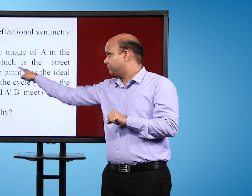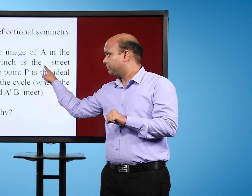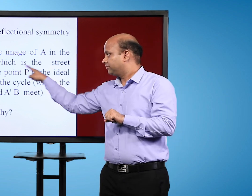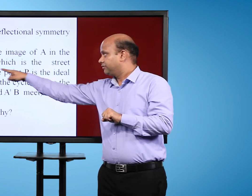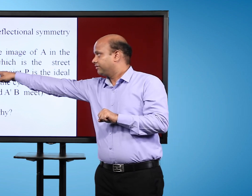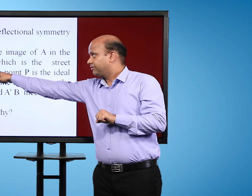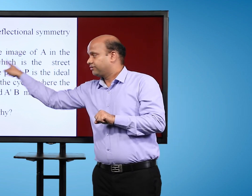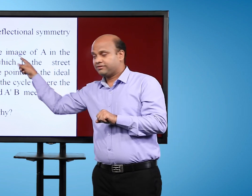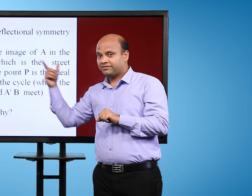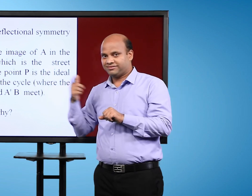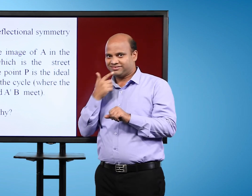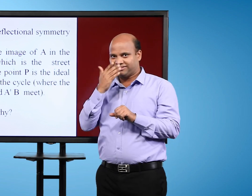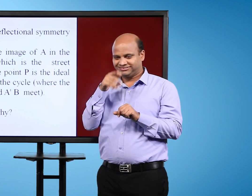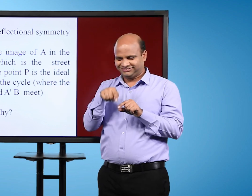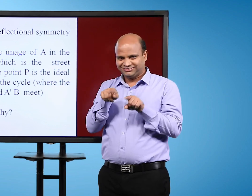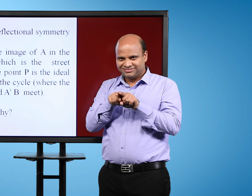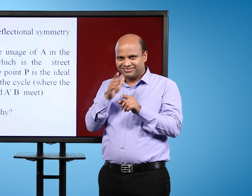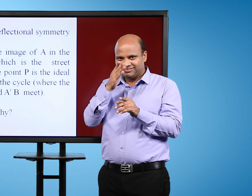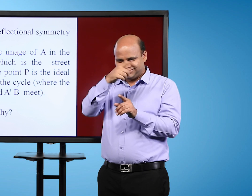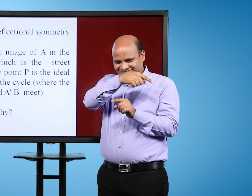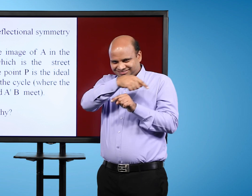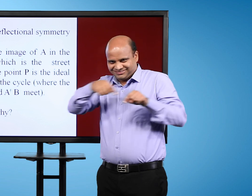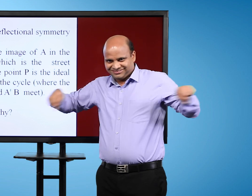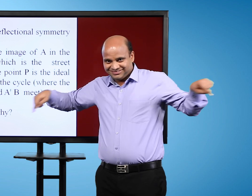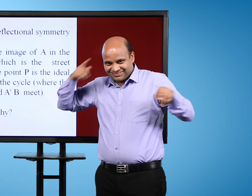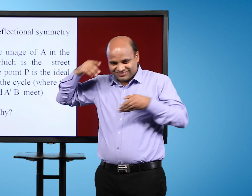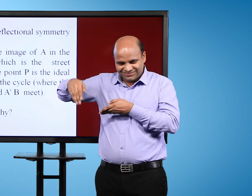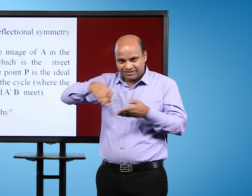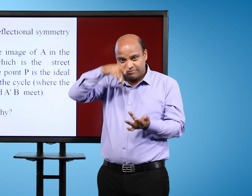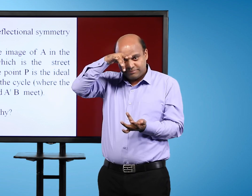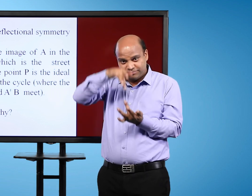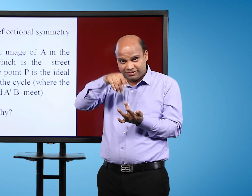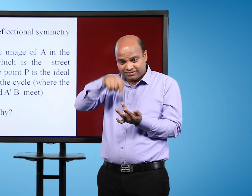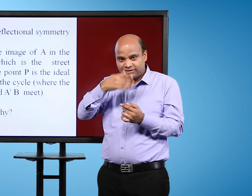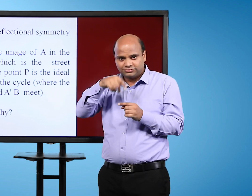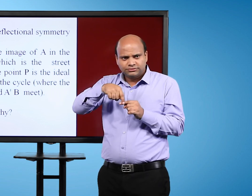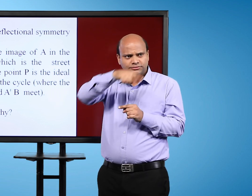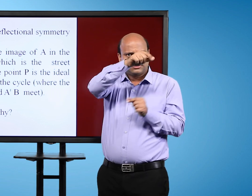Let A' be the image of A in the mirror line, which is the street here.